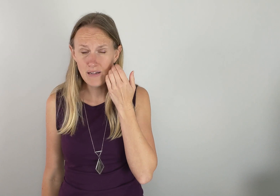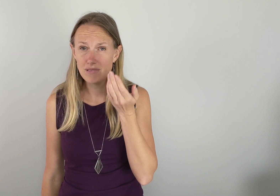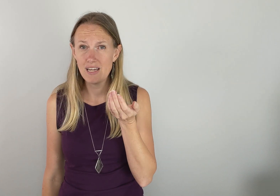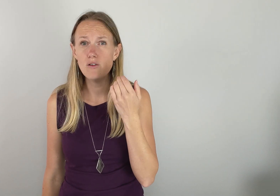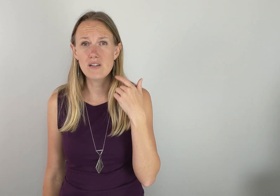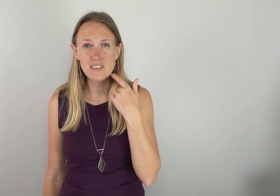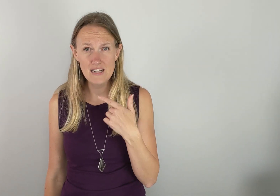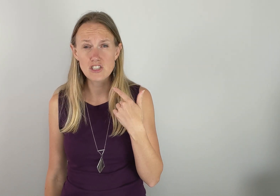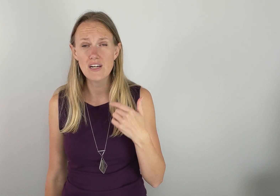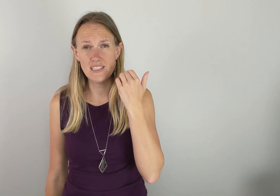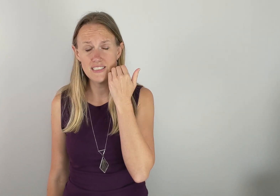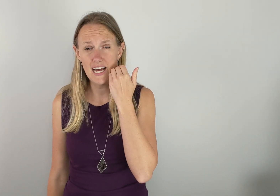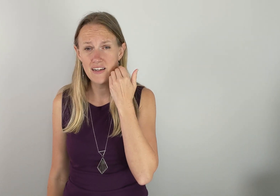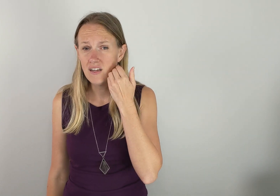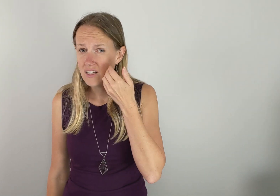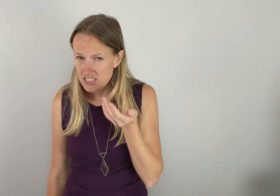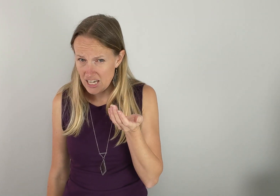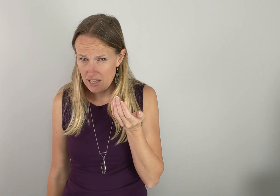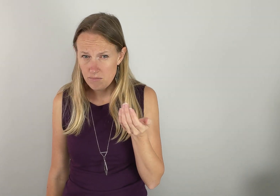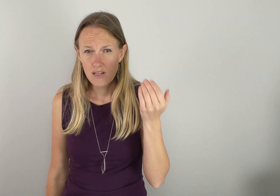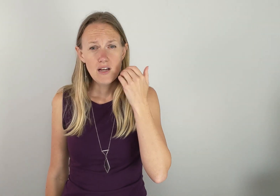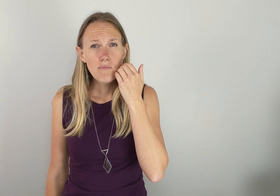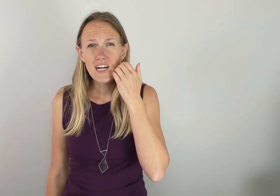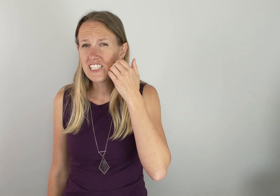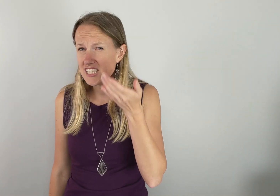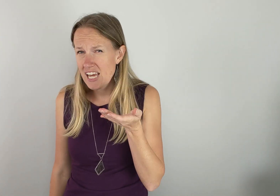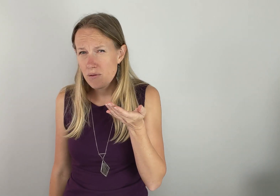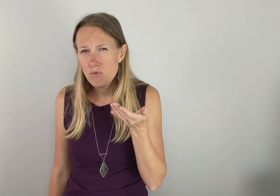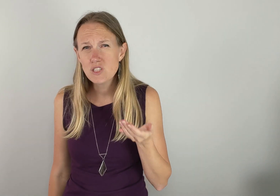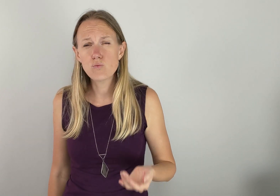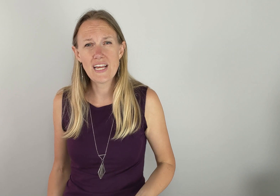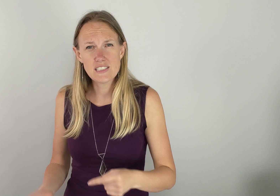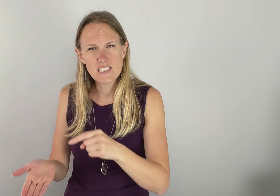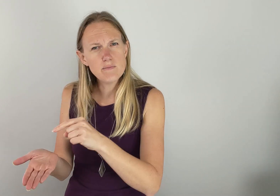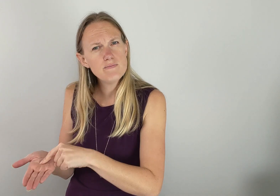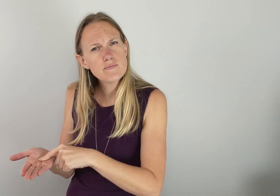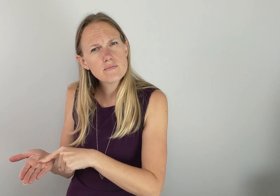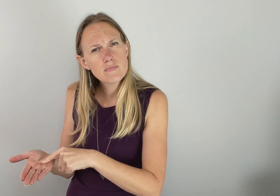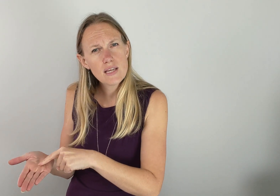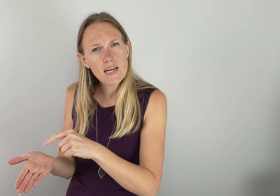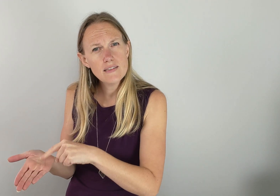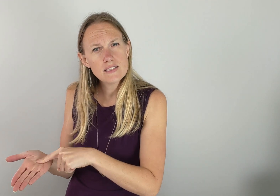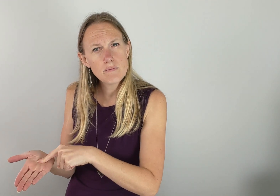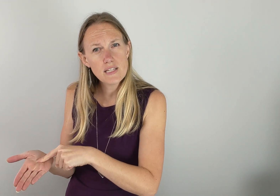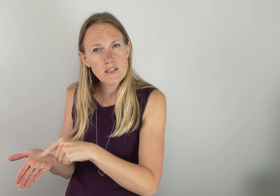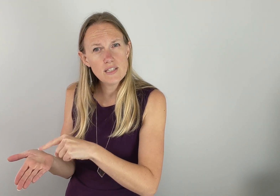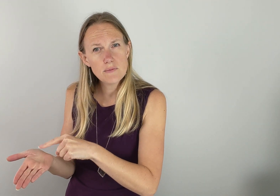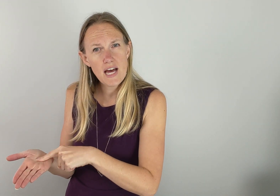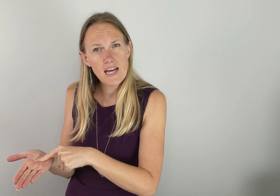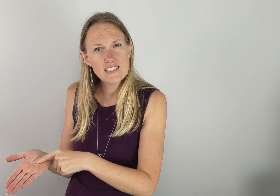ashamed. Okay. You want to look downtrodden and sad. Shame. My shame was a ransom. Okay, it's something that you need to pay. It's like